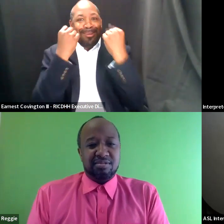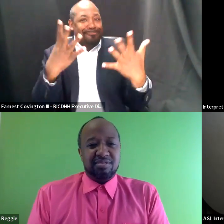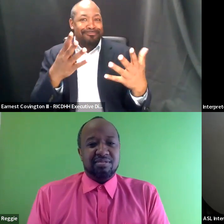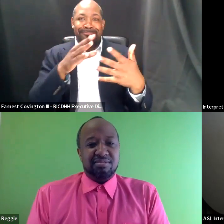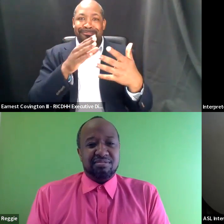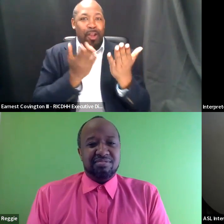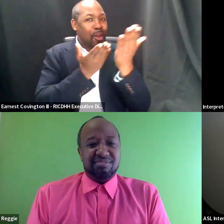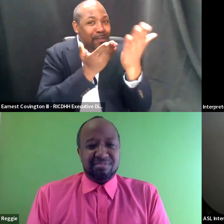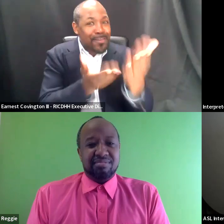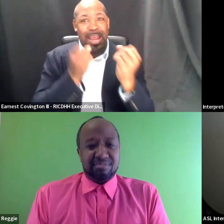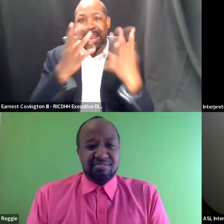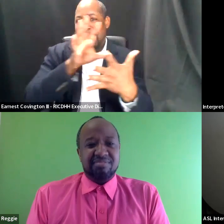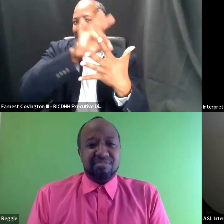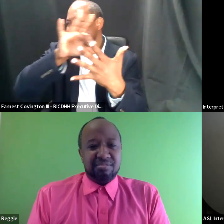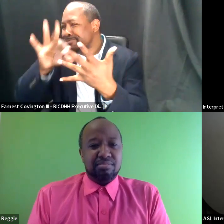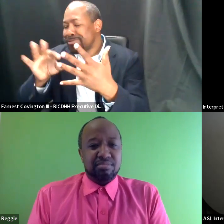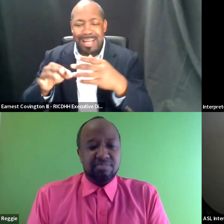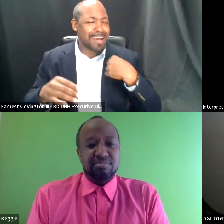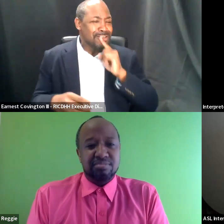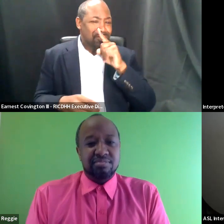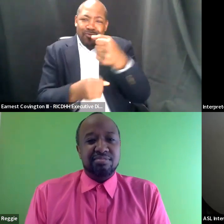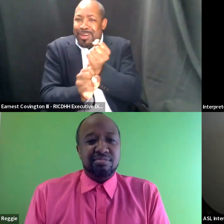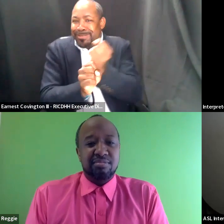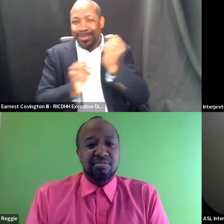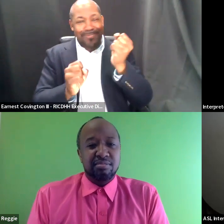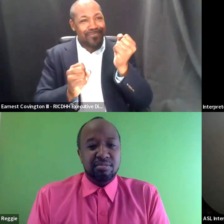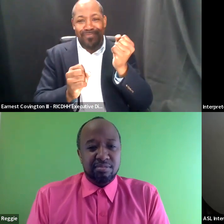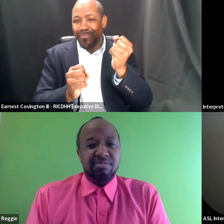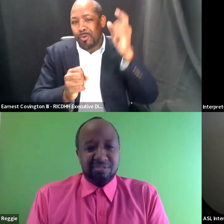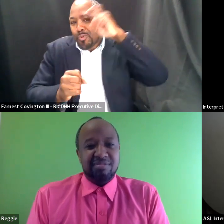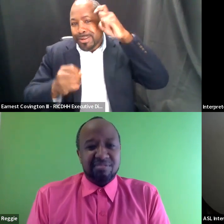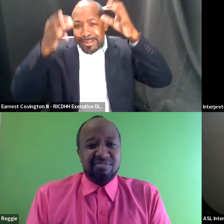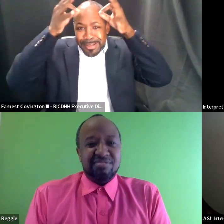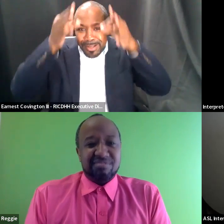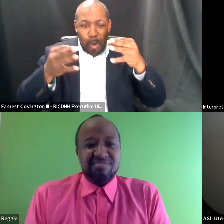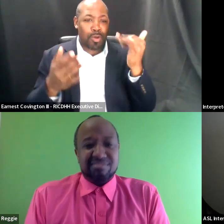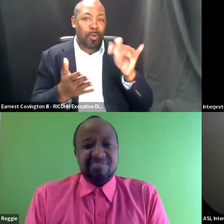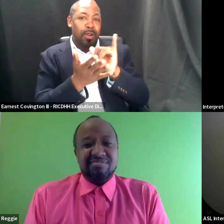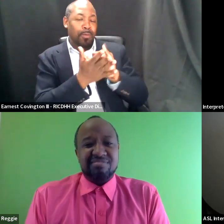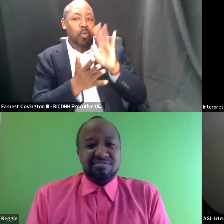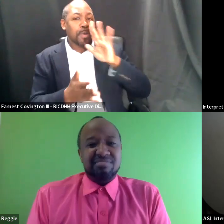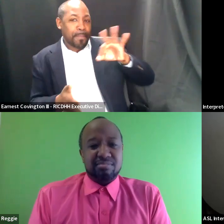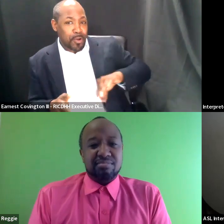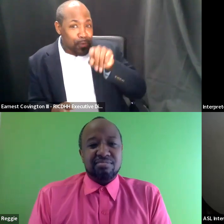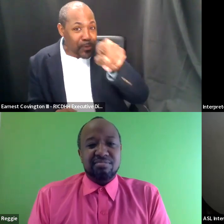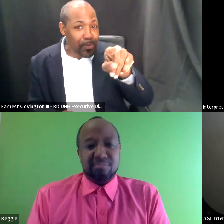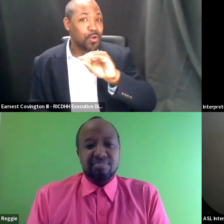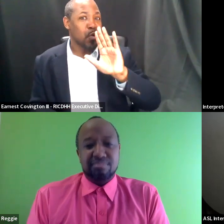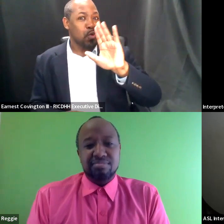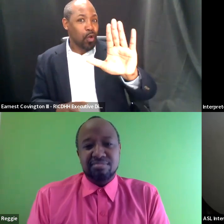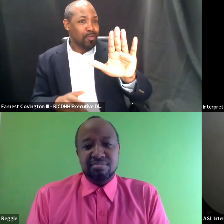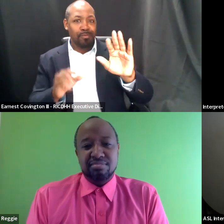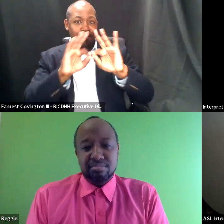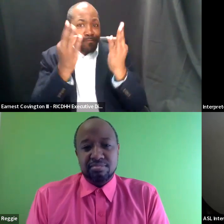pursue once you obtain that degree. And I know that once you do, you'll have a plethora of choices. And I know that